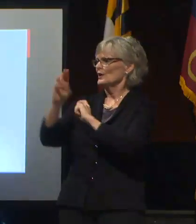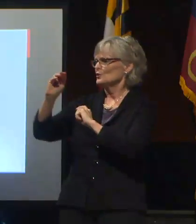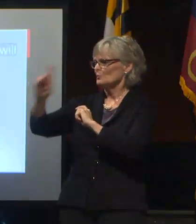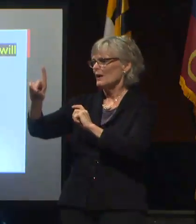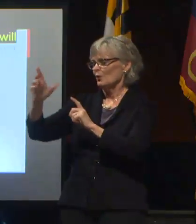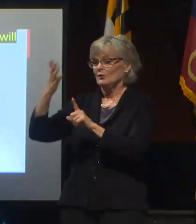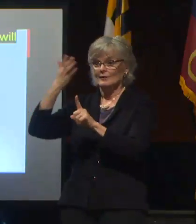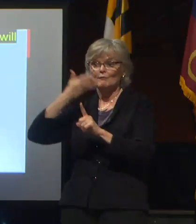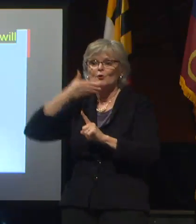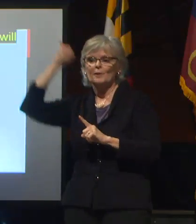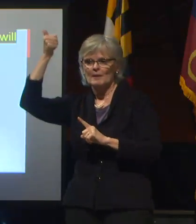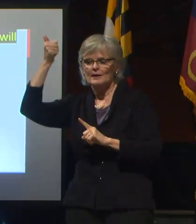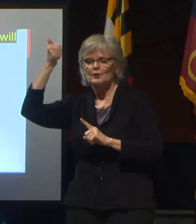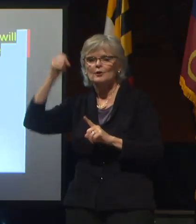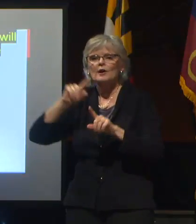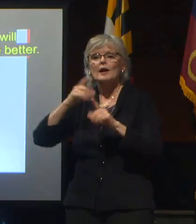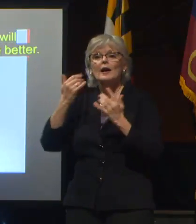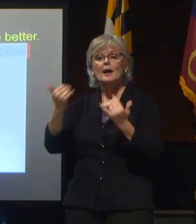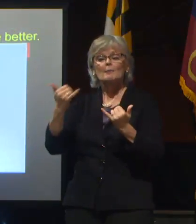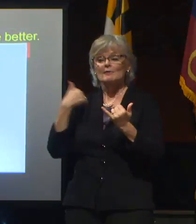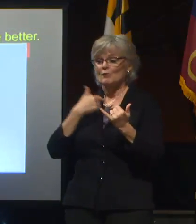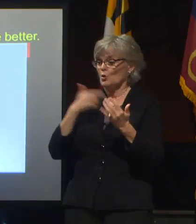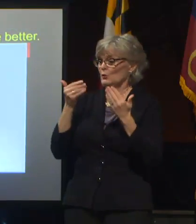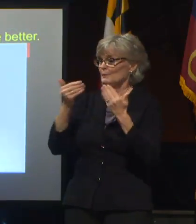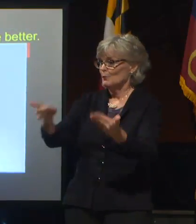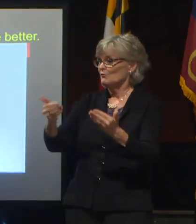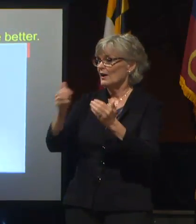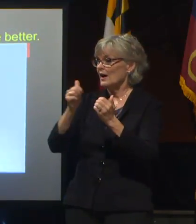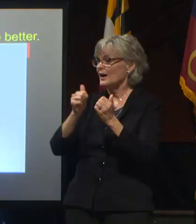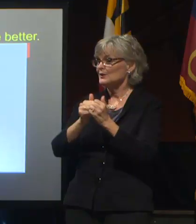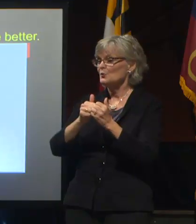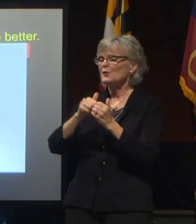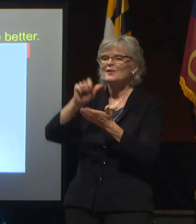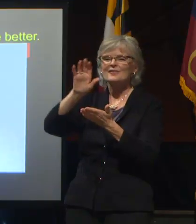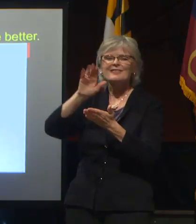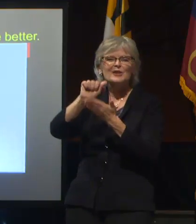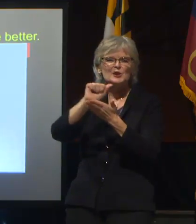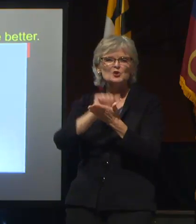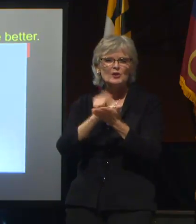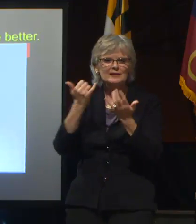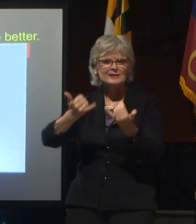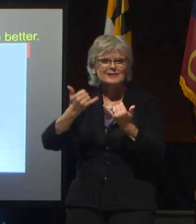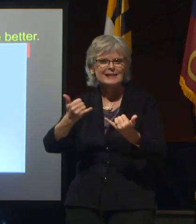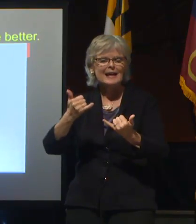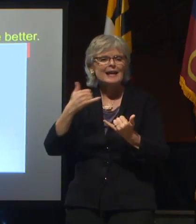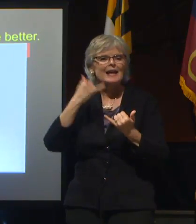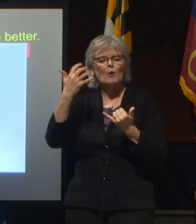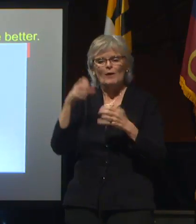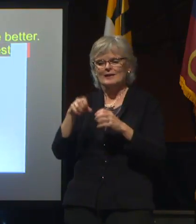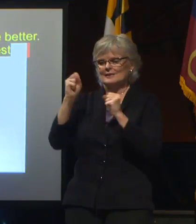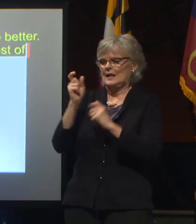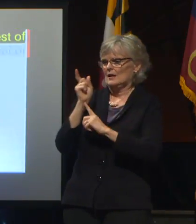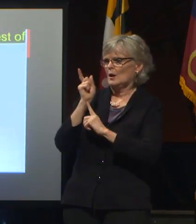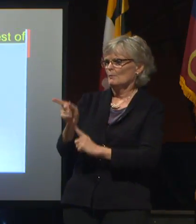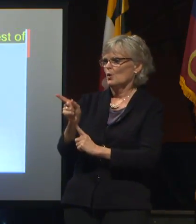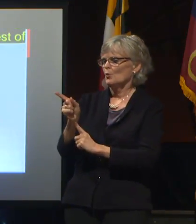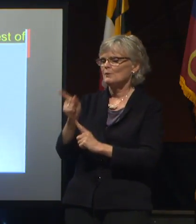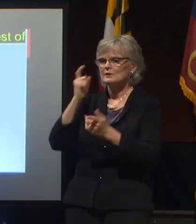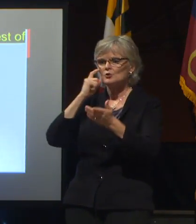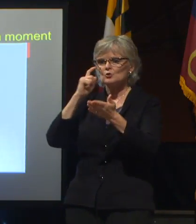better. Now, before we move on with the rest of your agenda today, I want to just take a moment